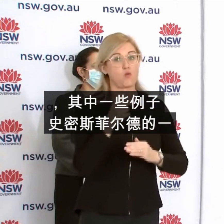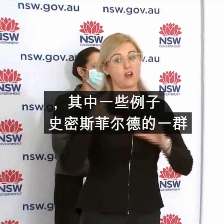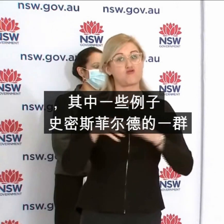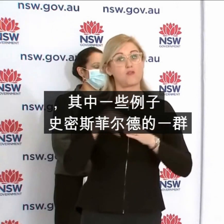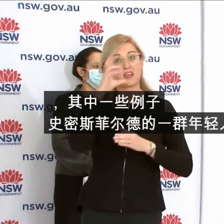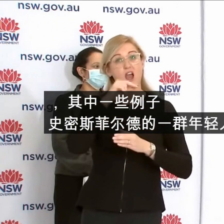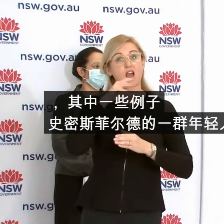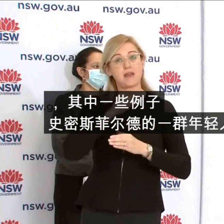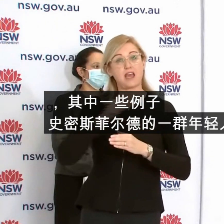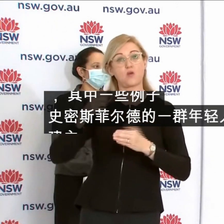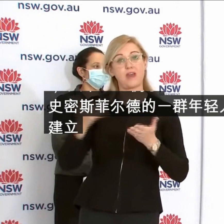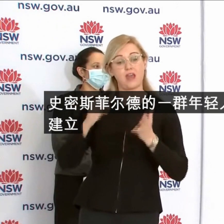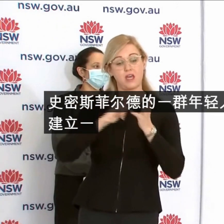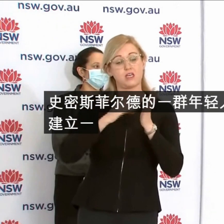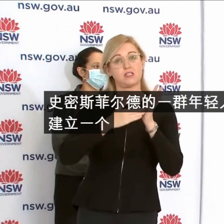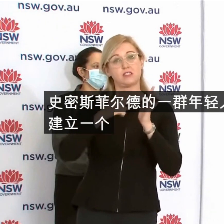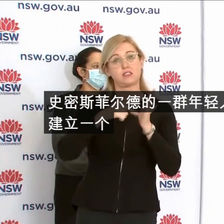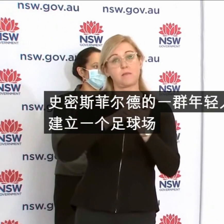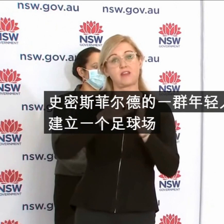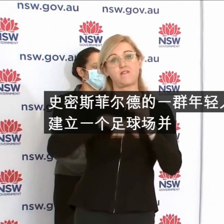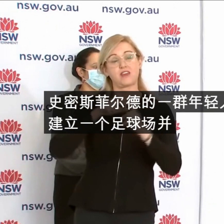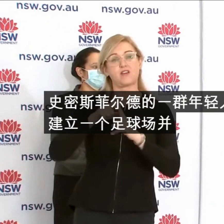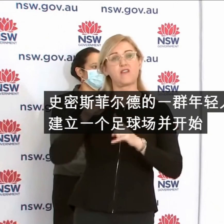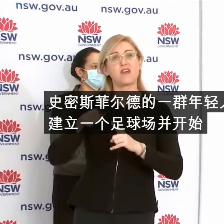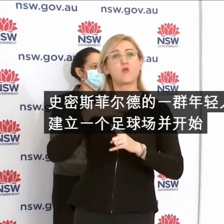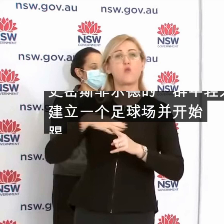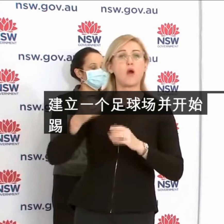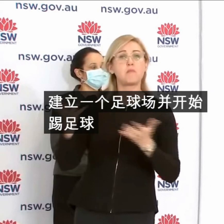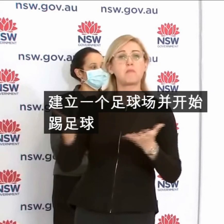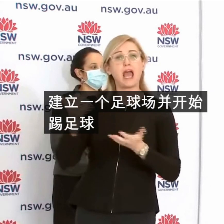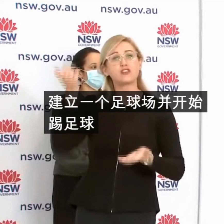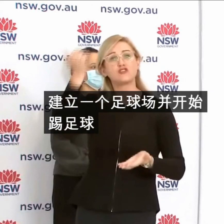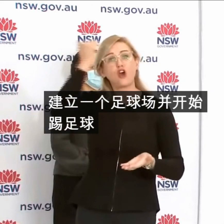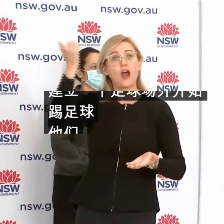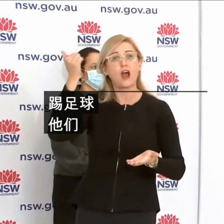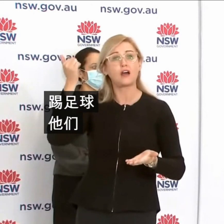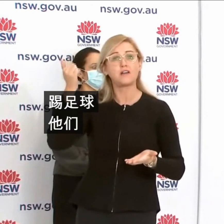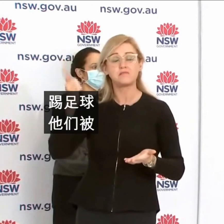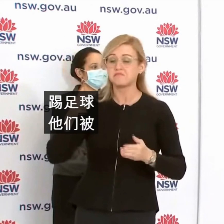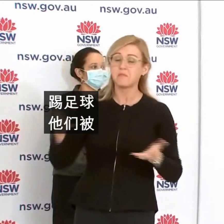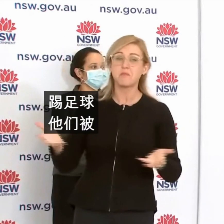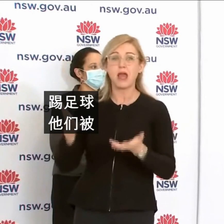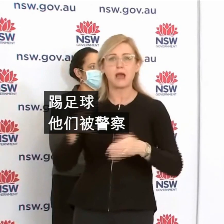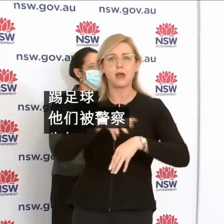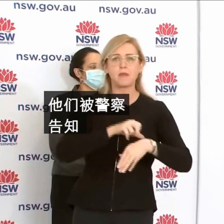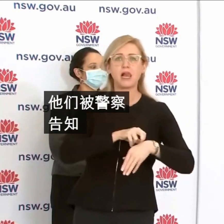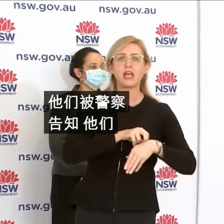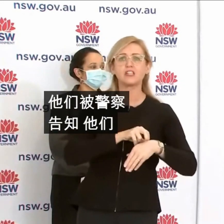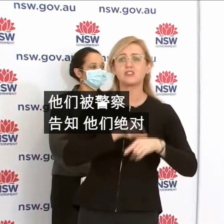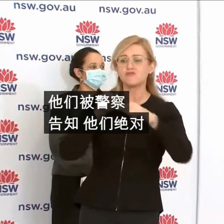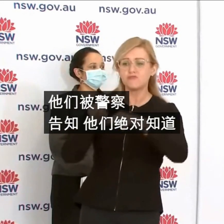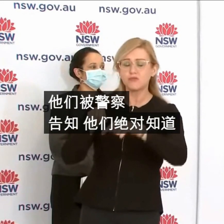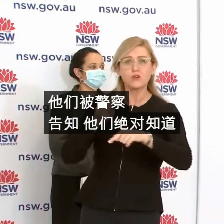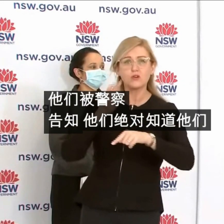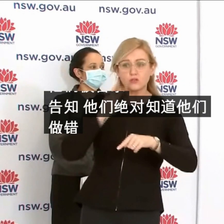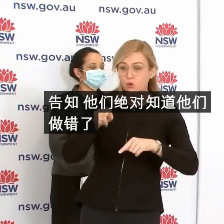Smithfield who decided to set up a soccer field and go about playing soccer. They were spoken to by police. They absolutely